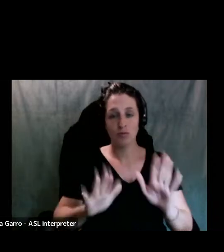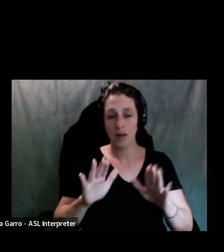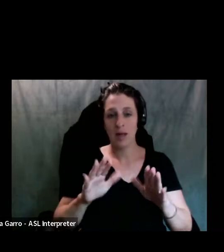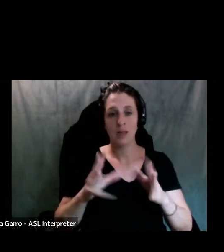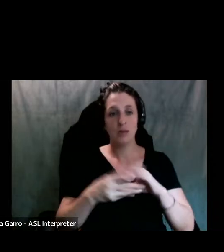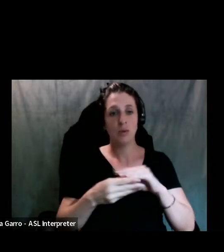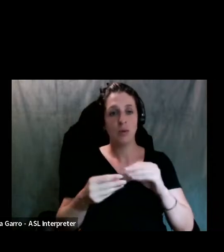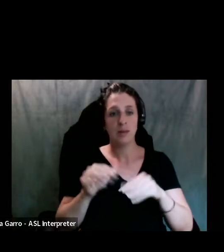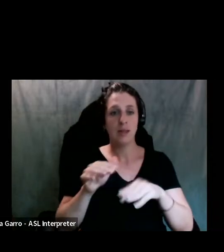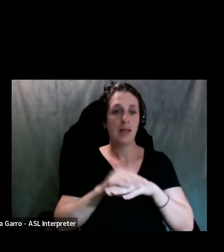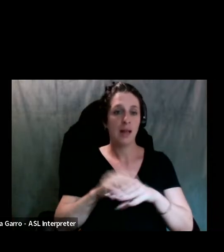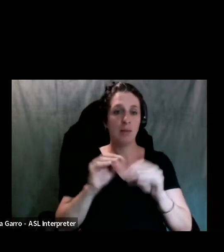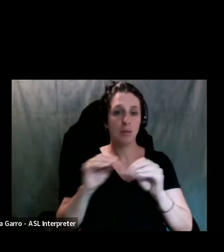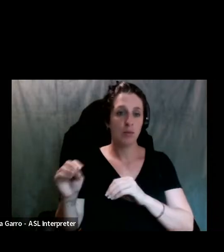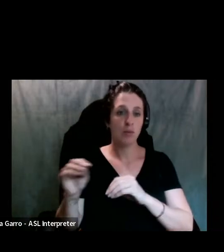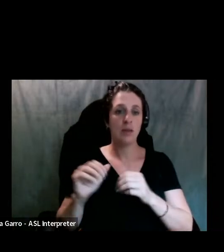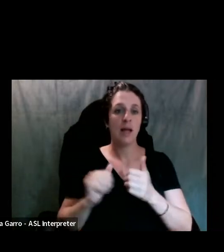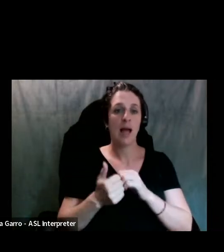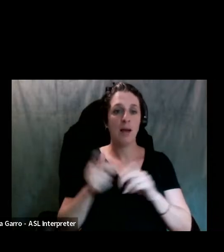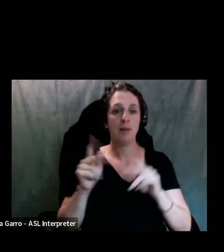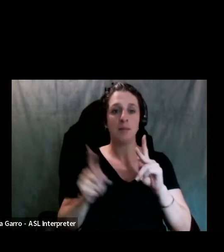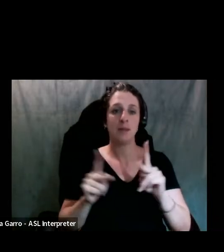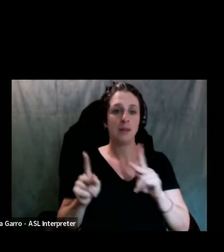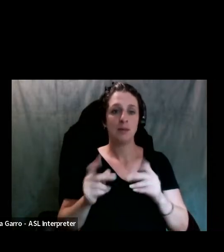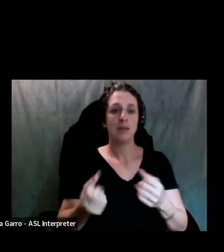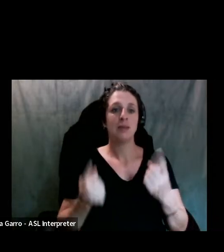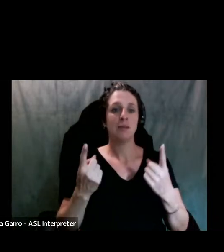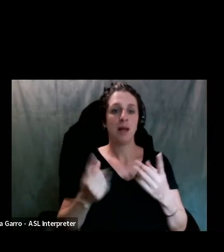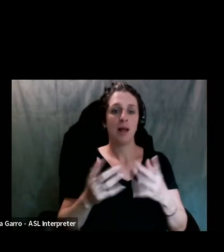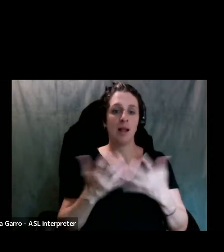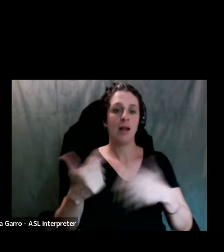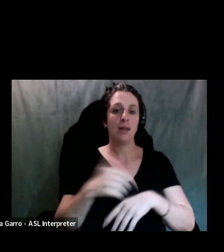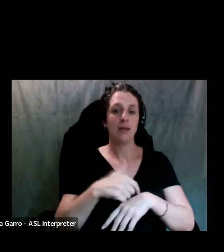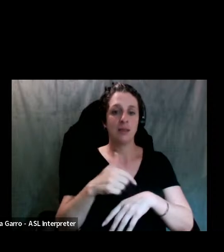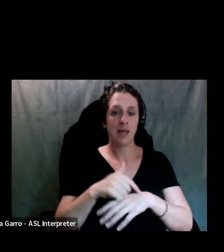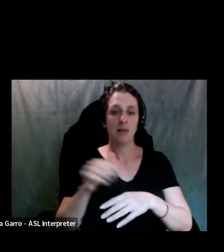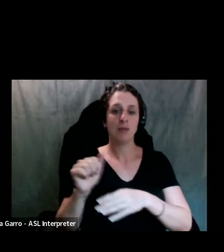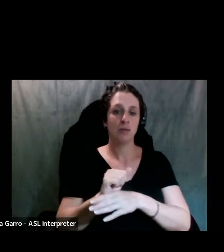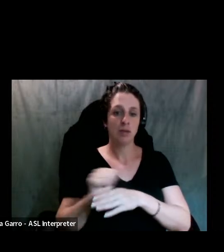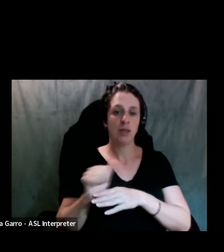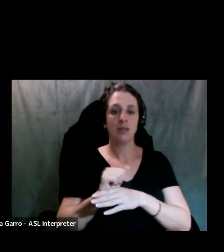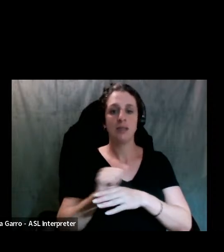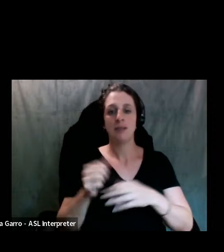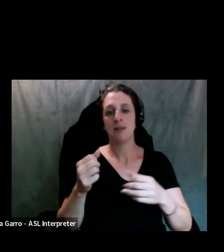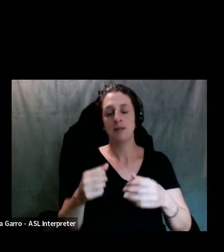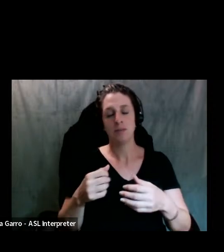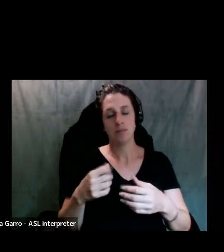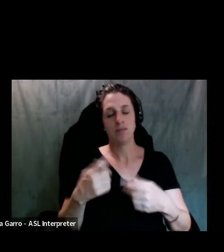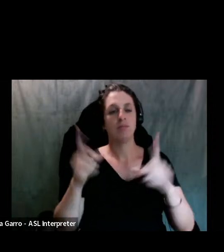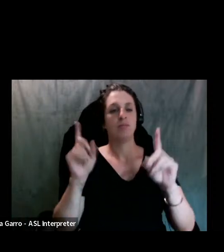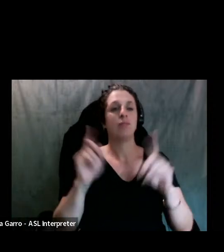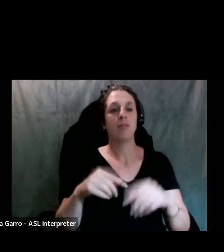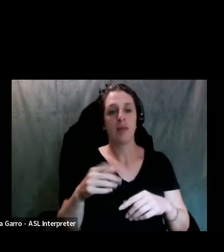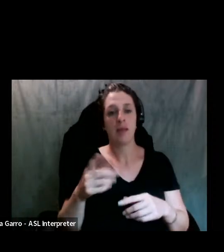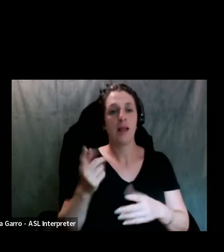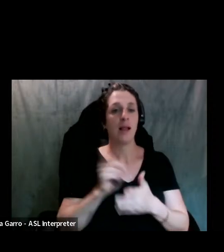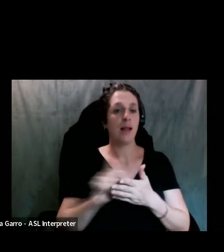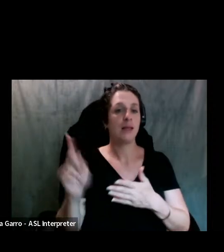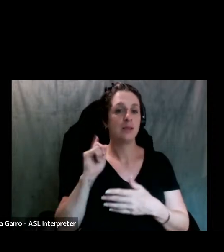like how people have spent a lot of times in practices to make it happen. And last week we had